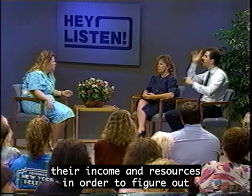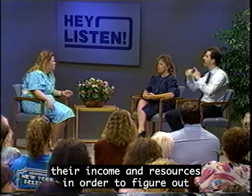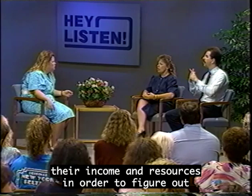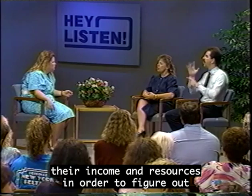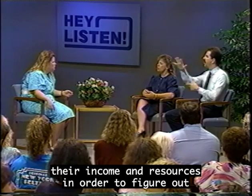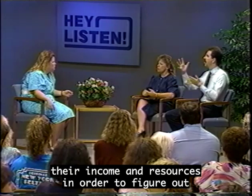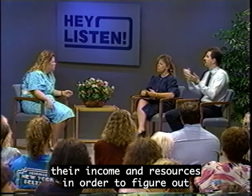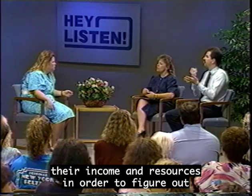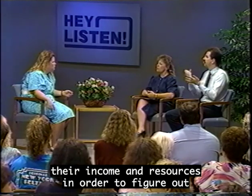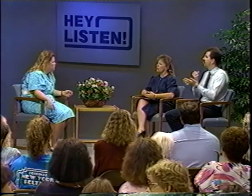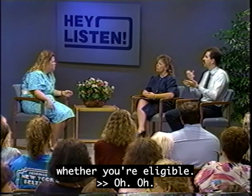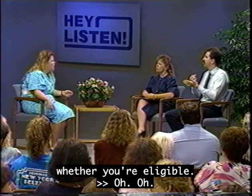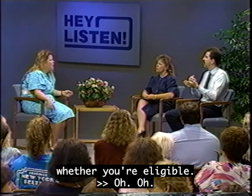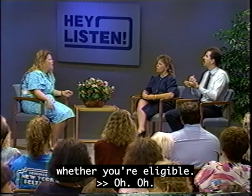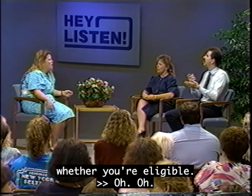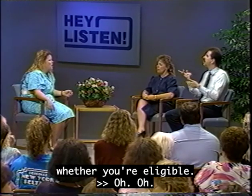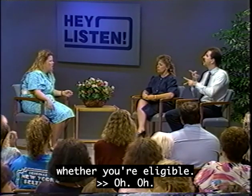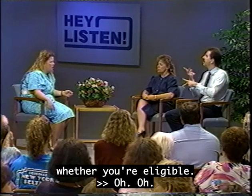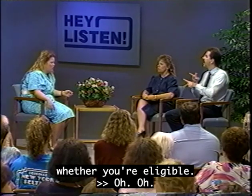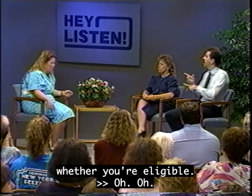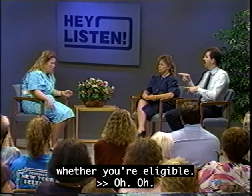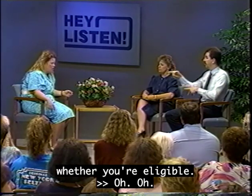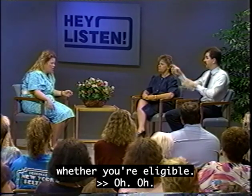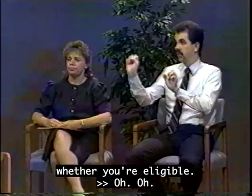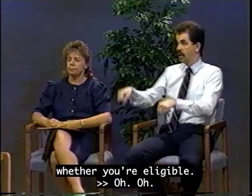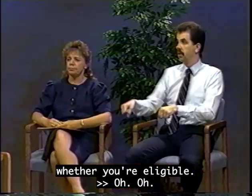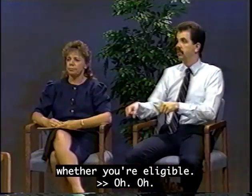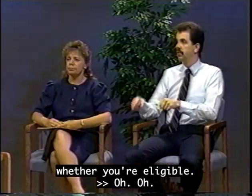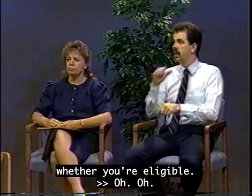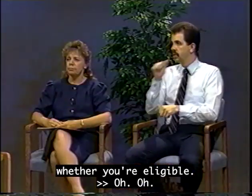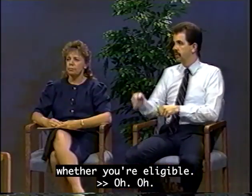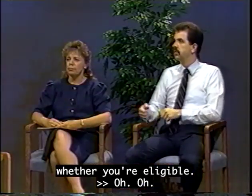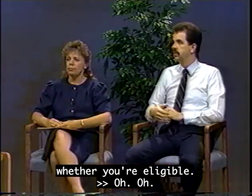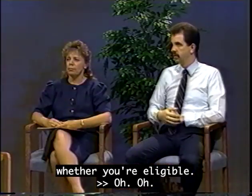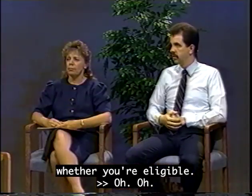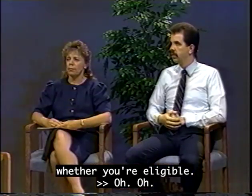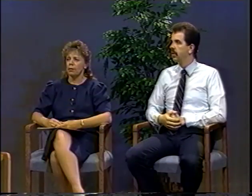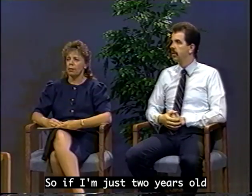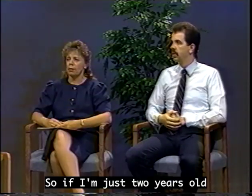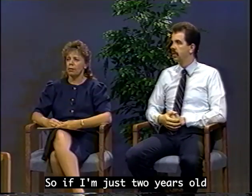resources in order to figure out whether you're eligible. Oh.